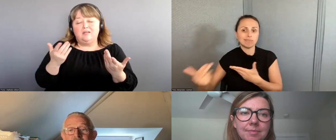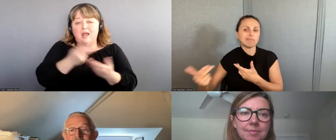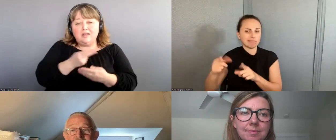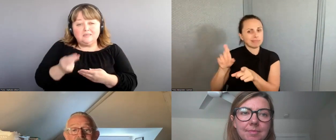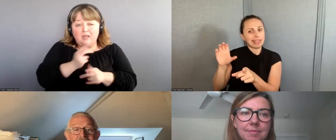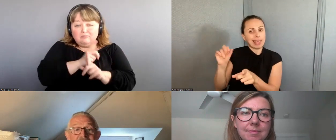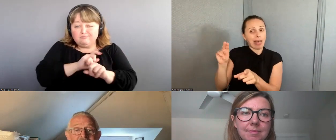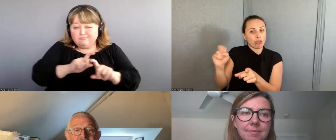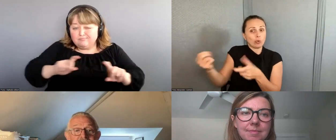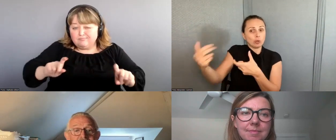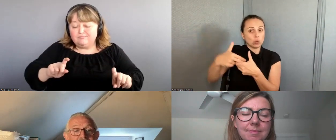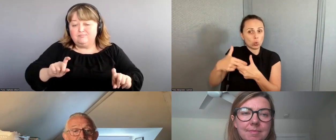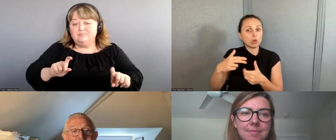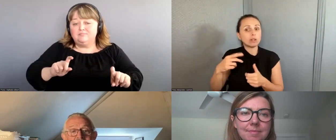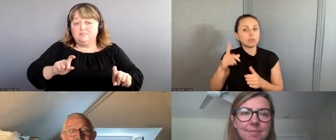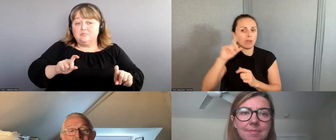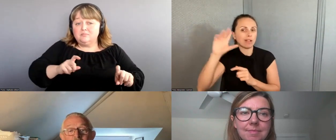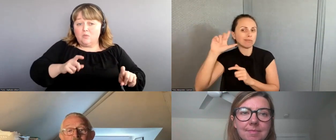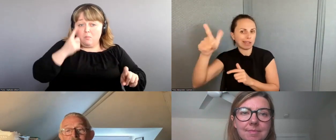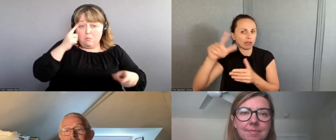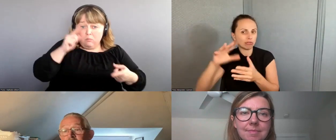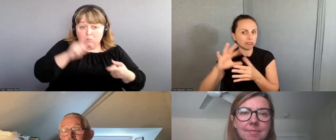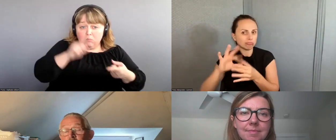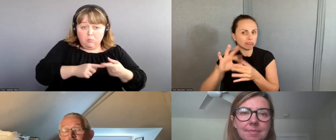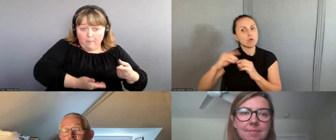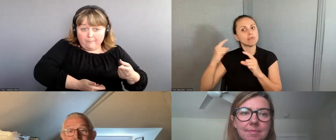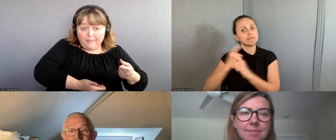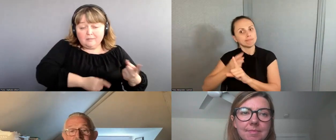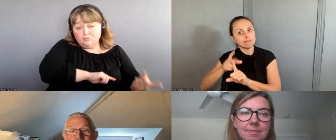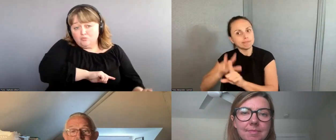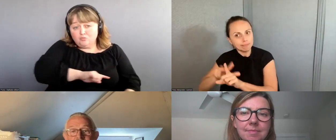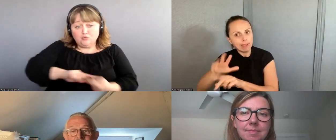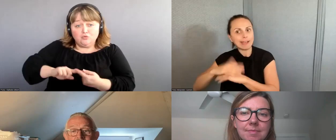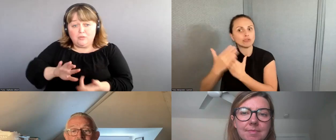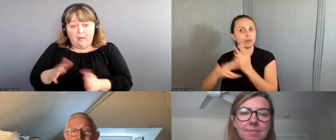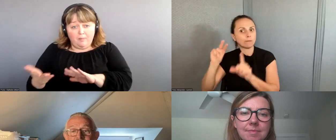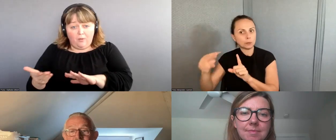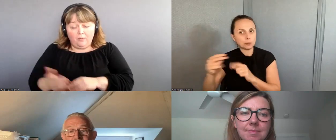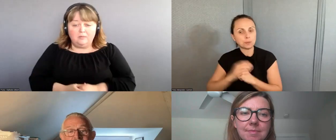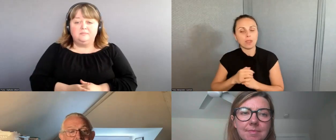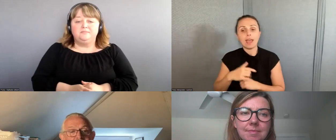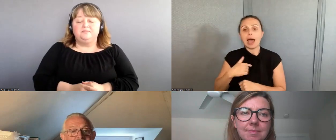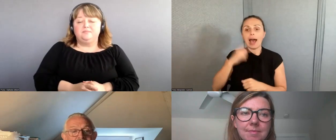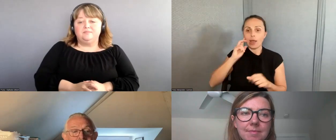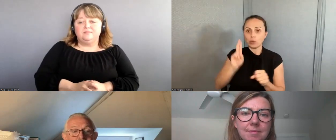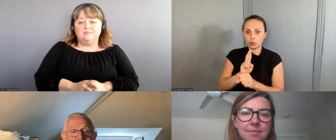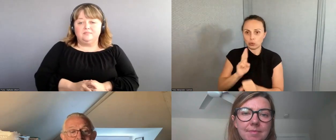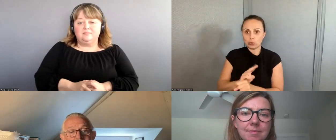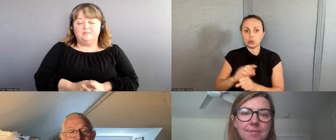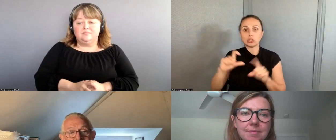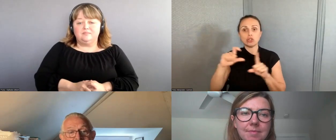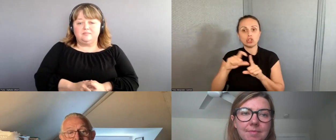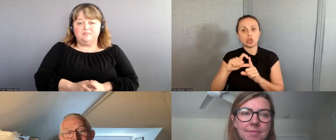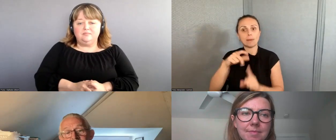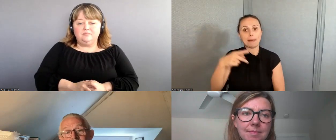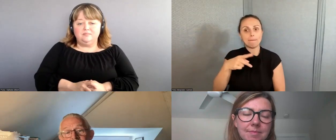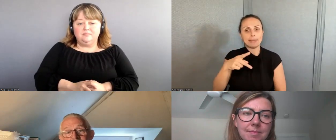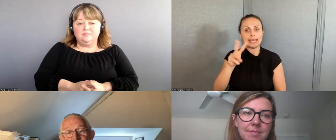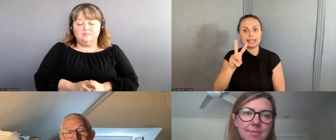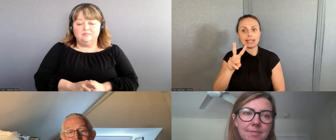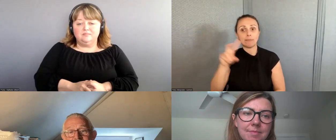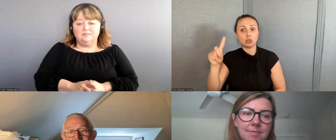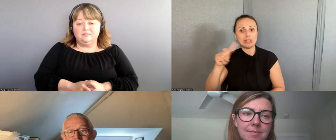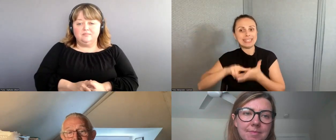McGilvray, who you'll hear later, from a more practical point of view. I will be using the term PWD to